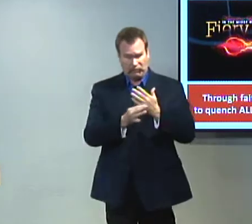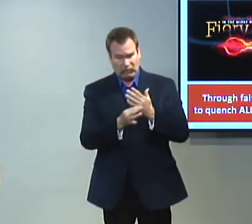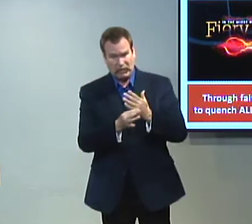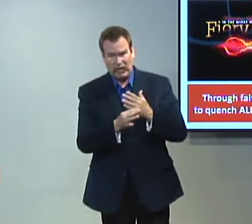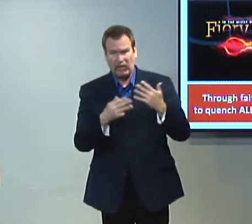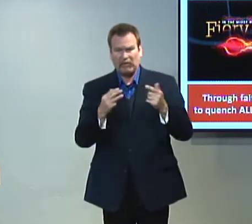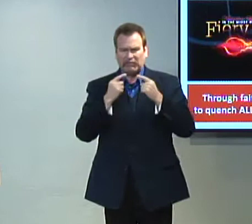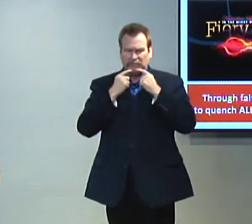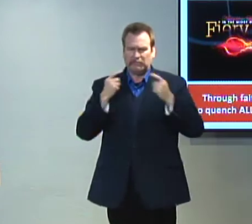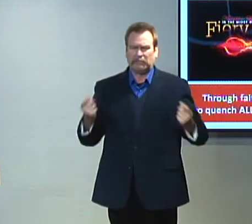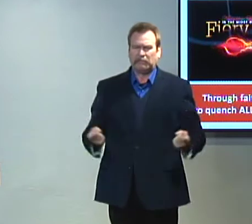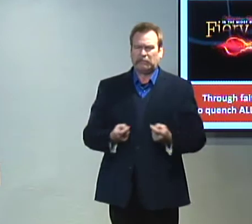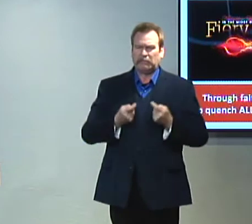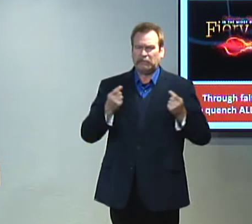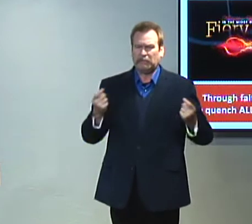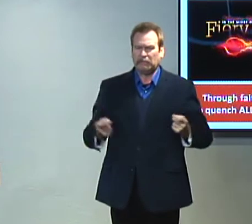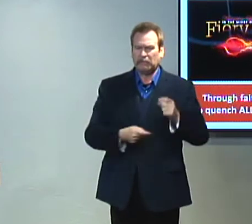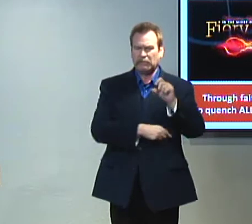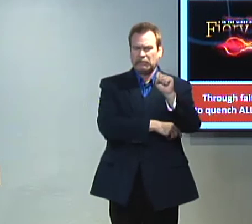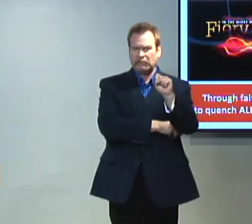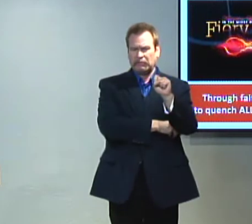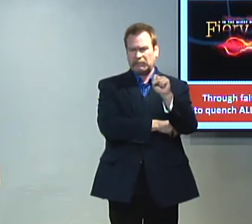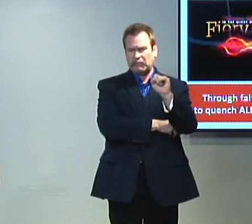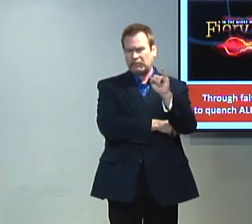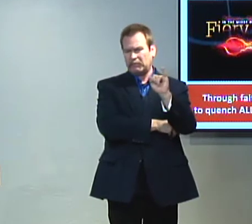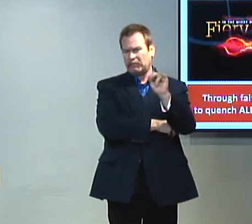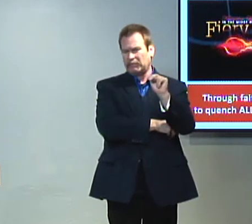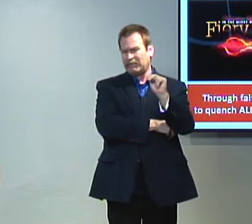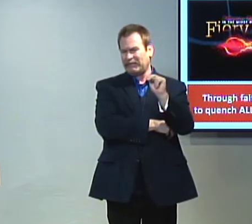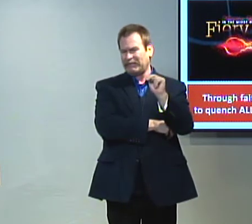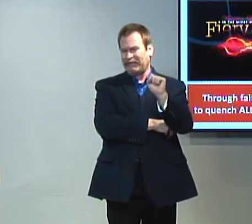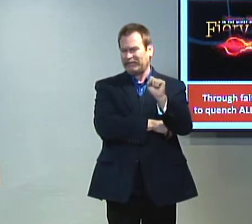then you want them all the time. And this brings us into sin.